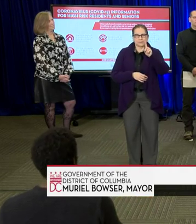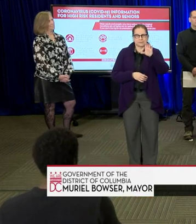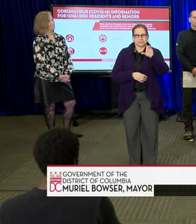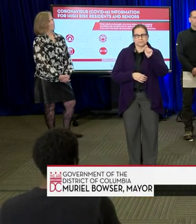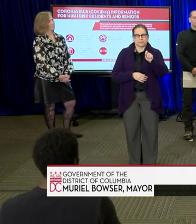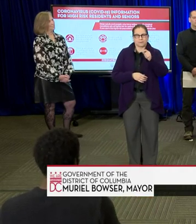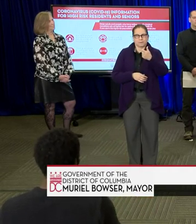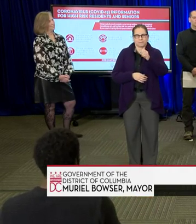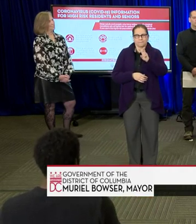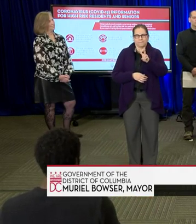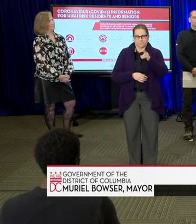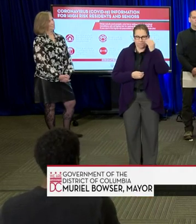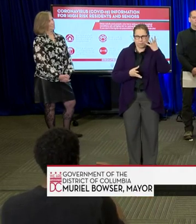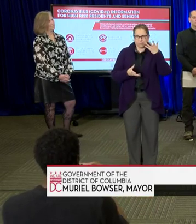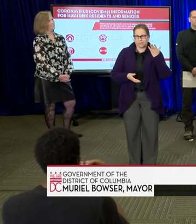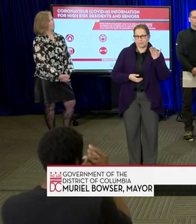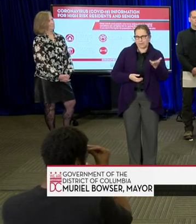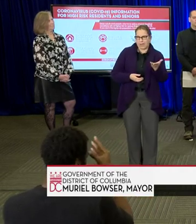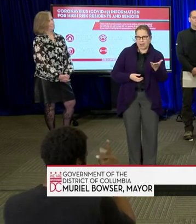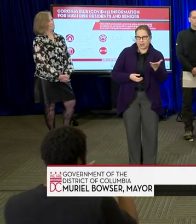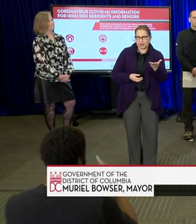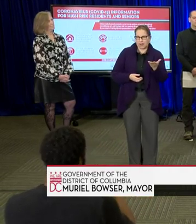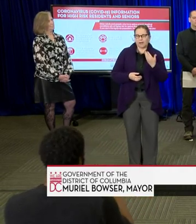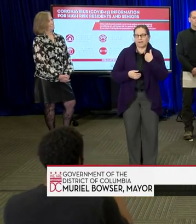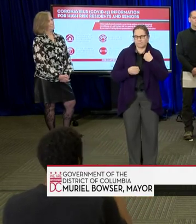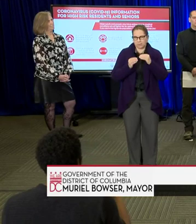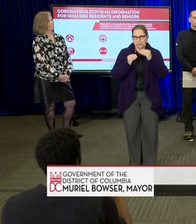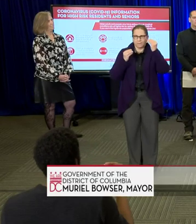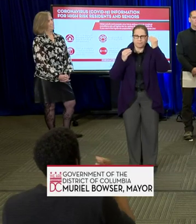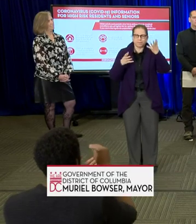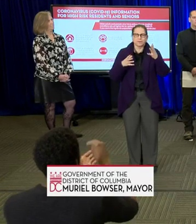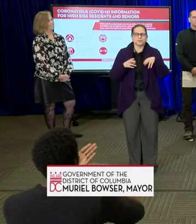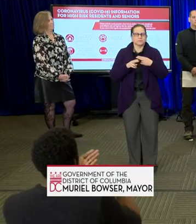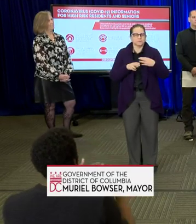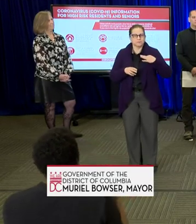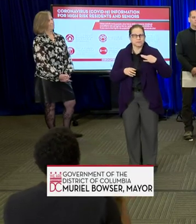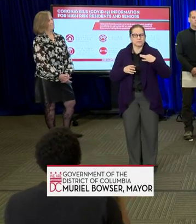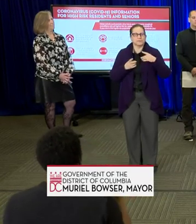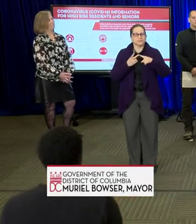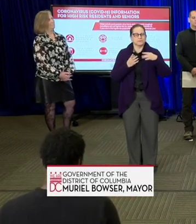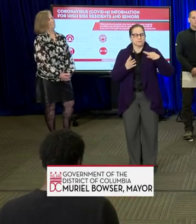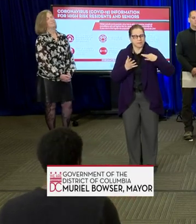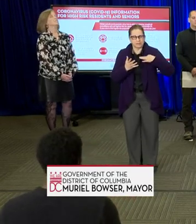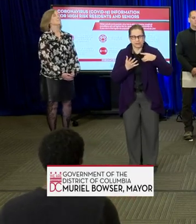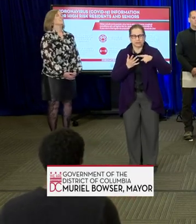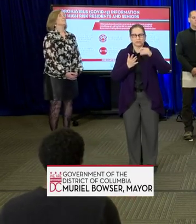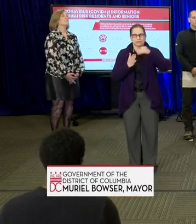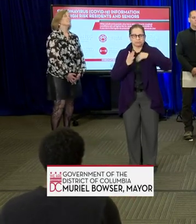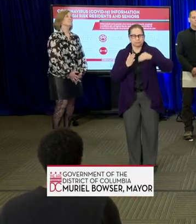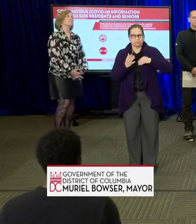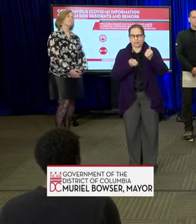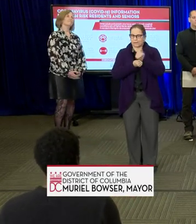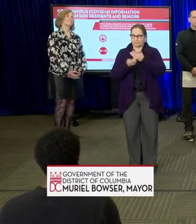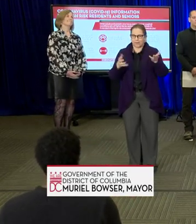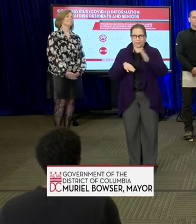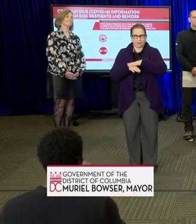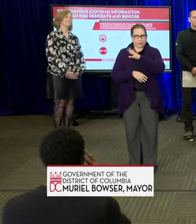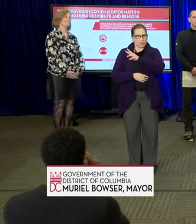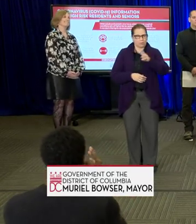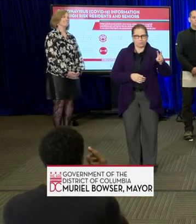dchealth.dc.gov/MRC for more information and to complete an online application. So we look forward to your continued